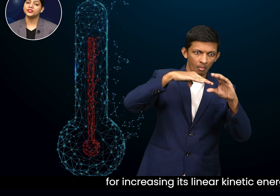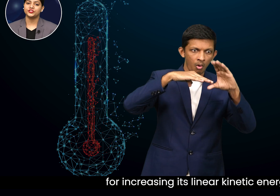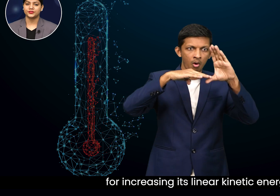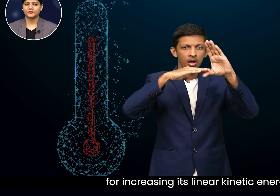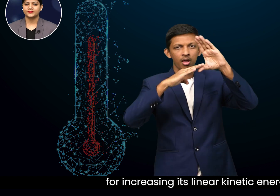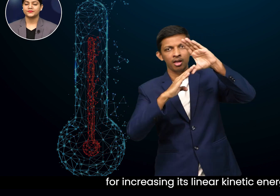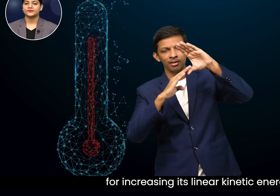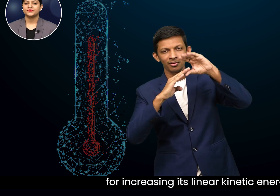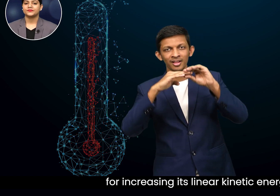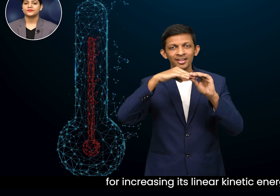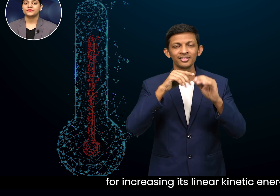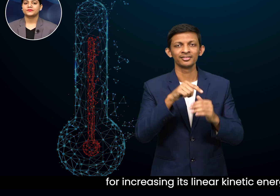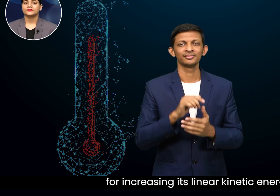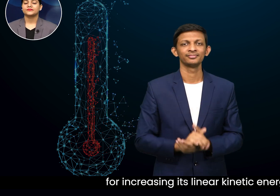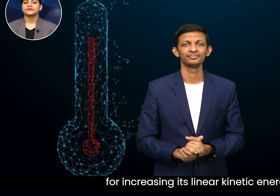kinetic energy.